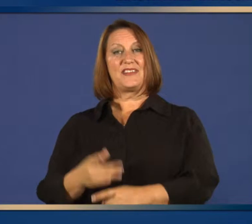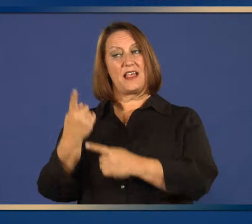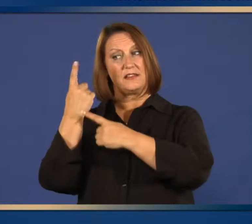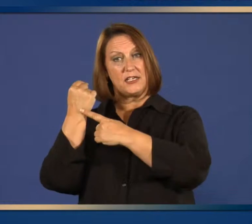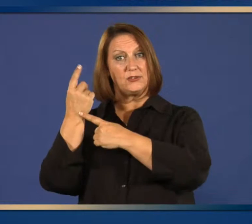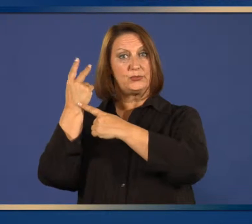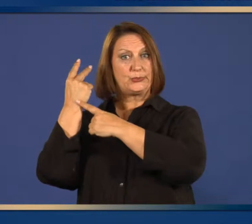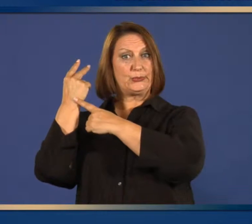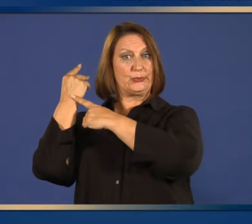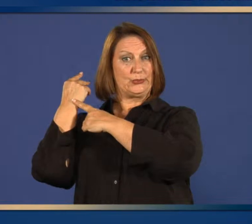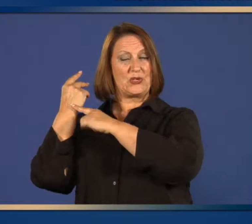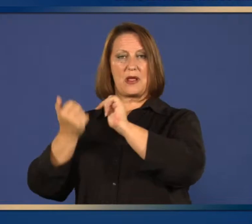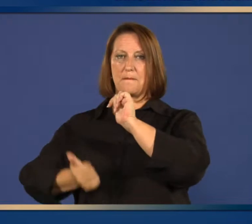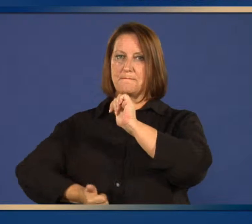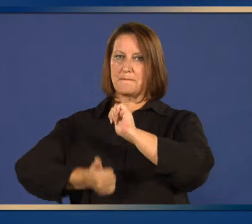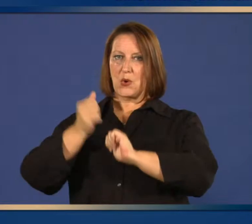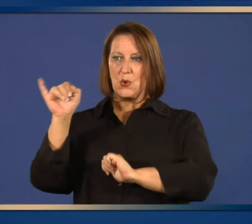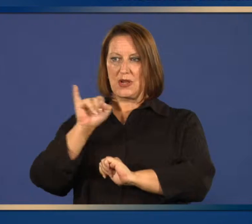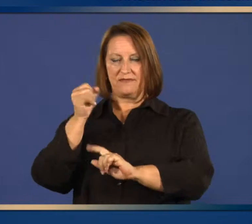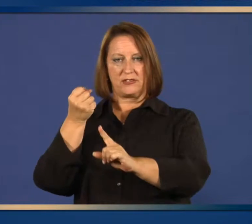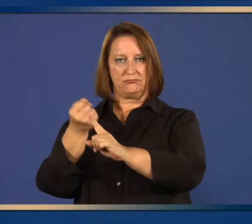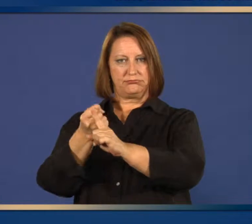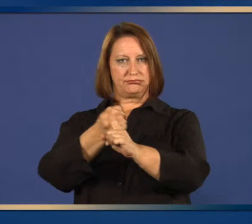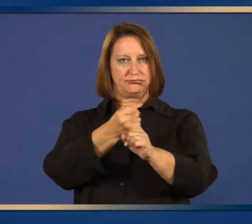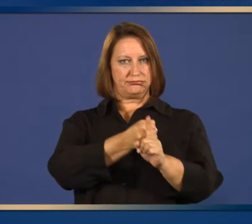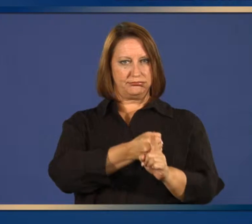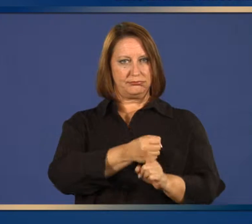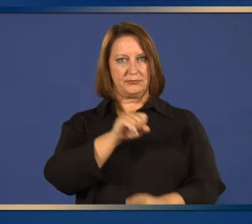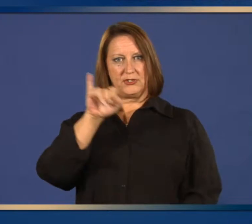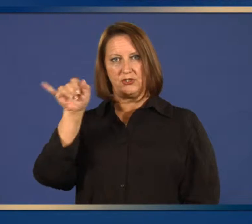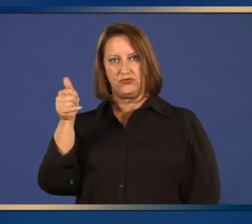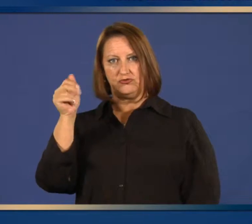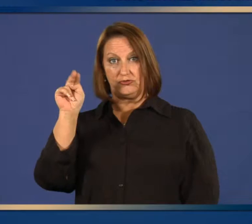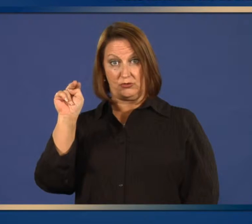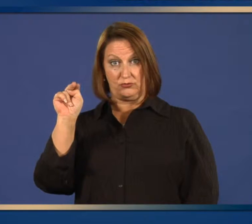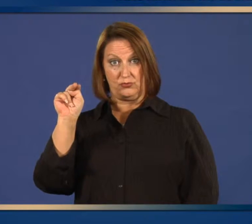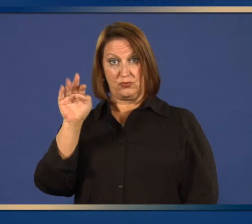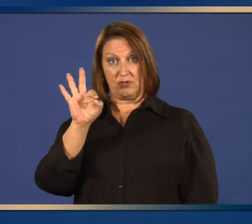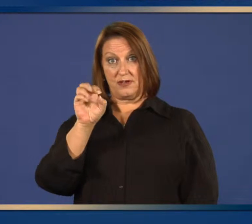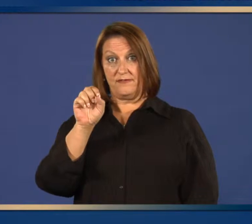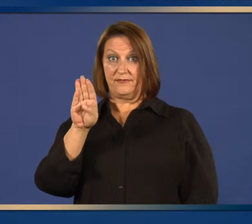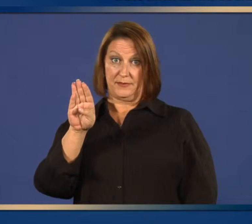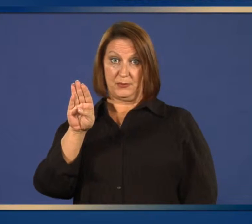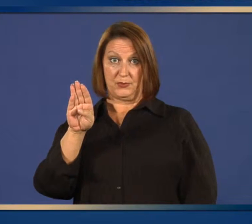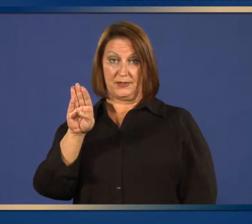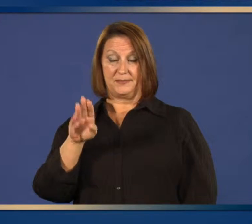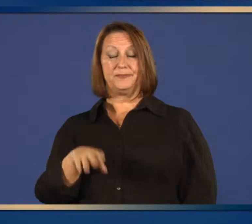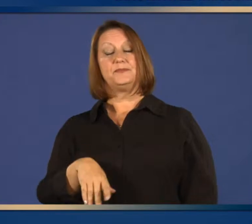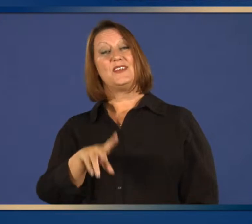In recent seasons, most infections have occurred in January and February.